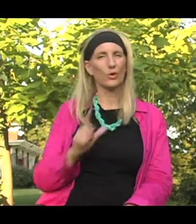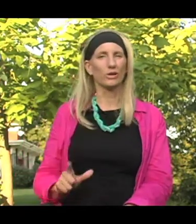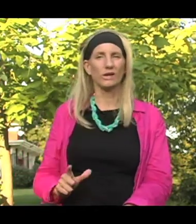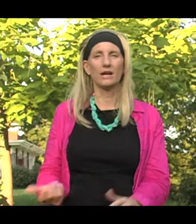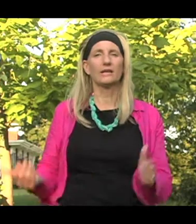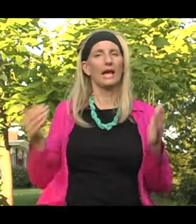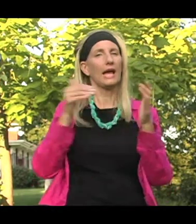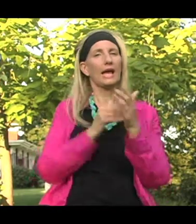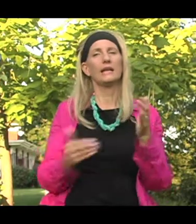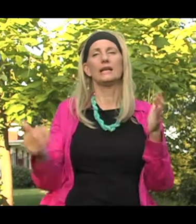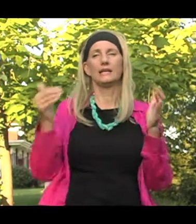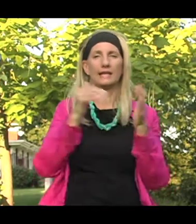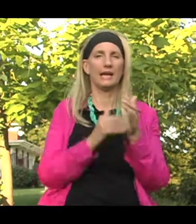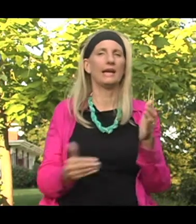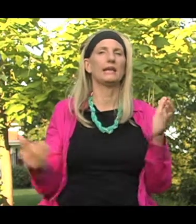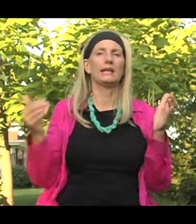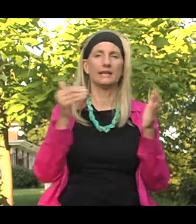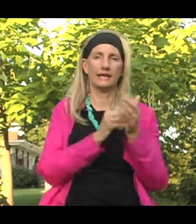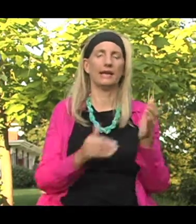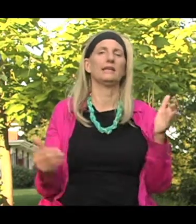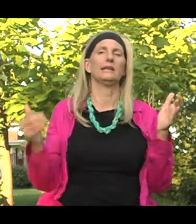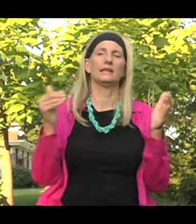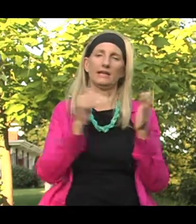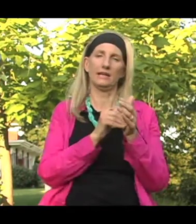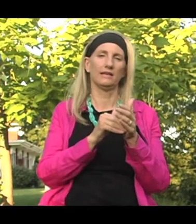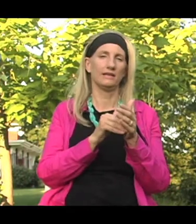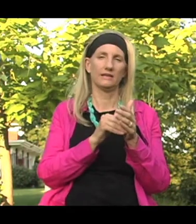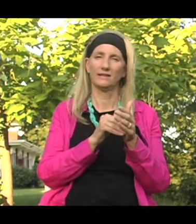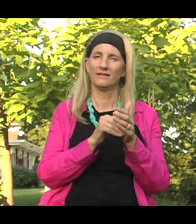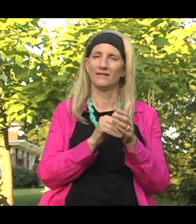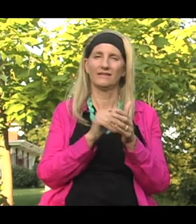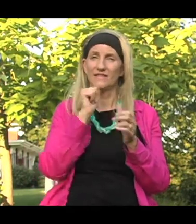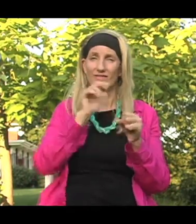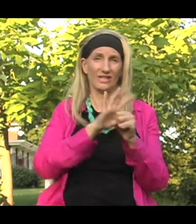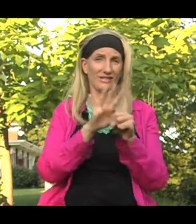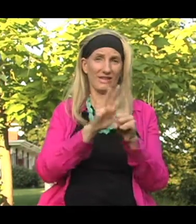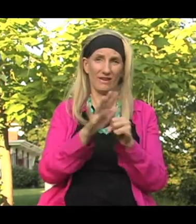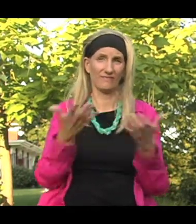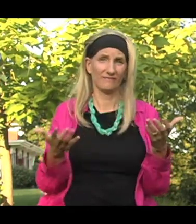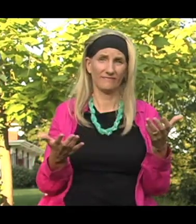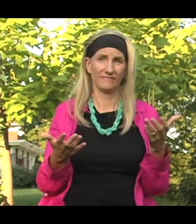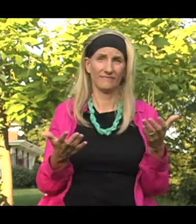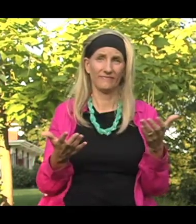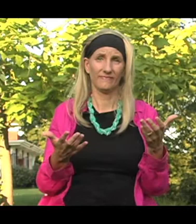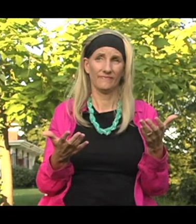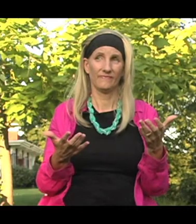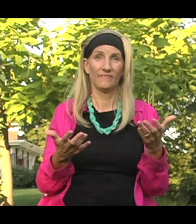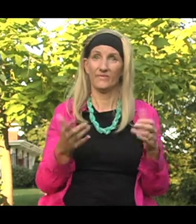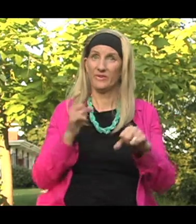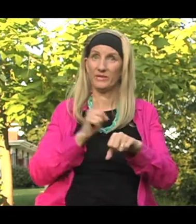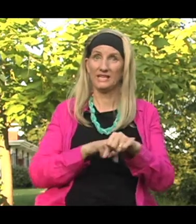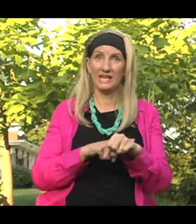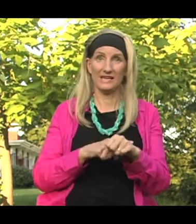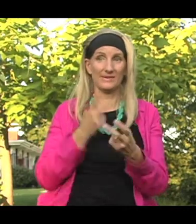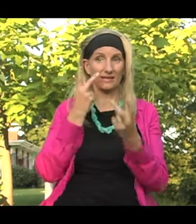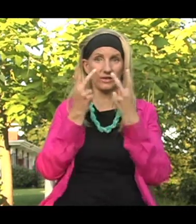Lord again and again and again and again give just enough. There have been times it looks